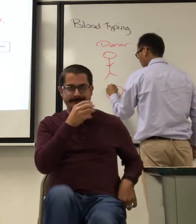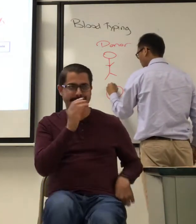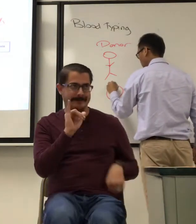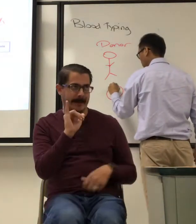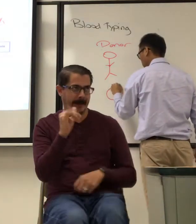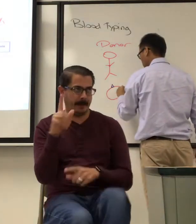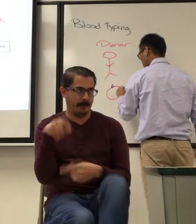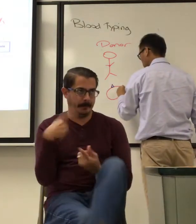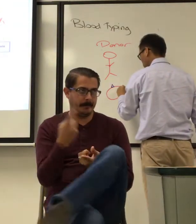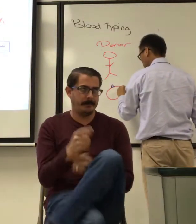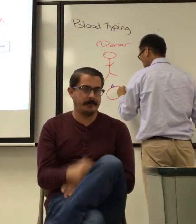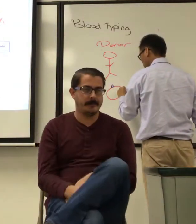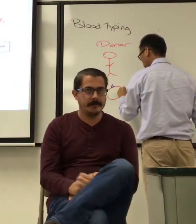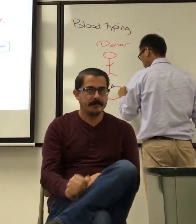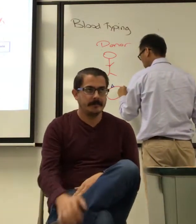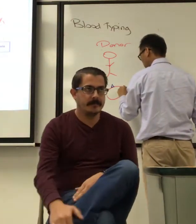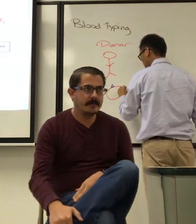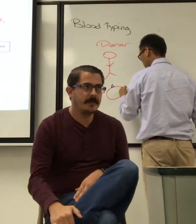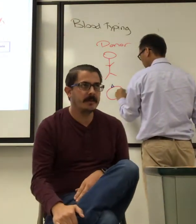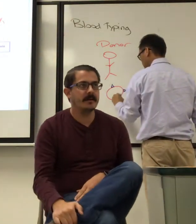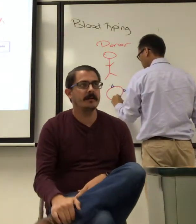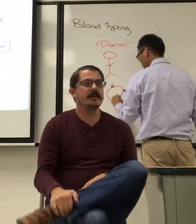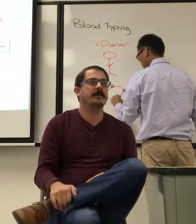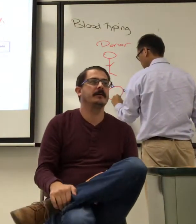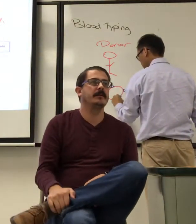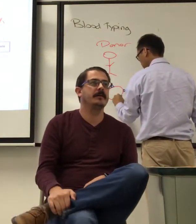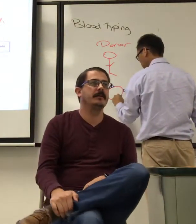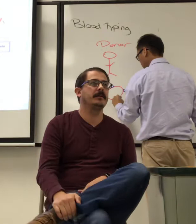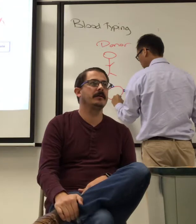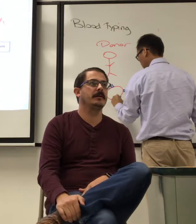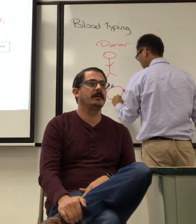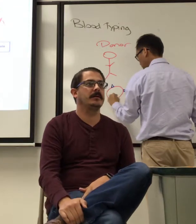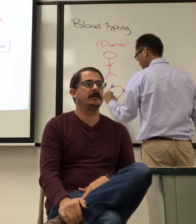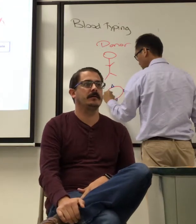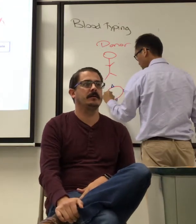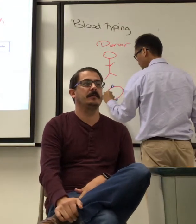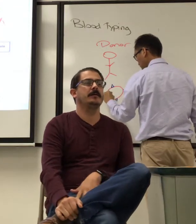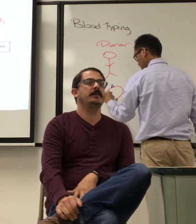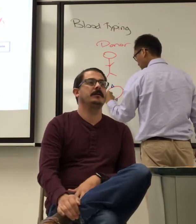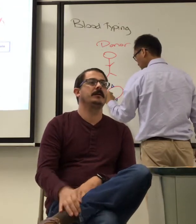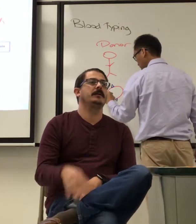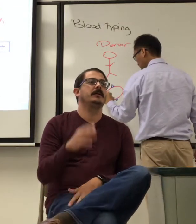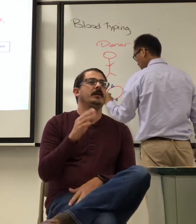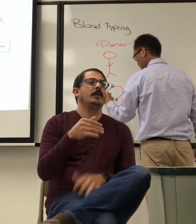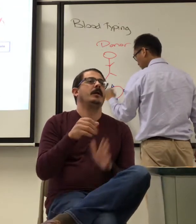blue triangles, which symbolize self.